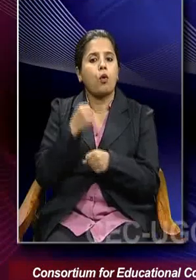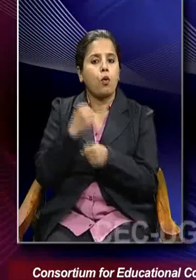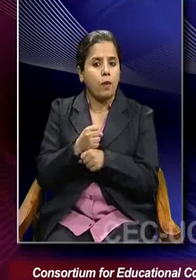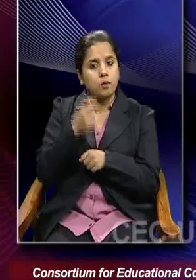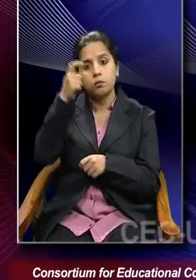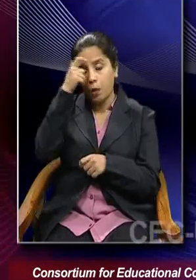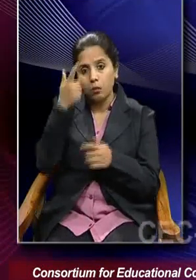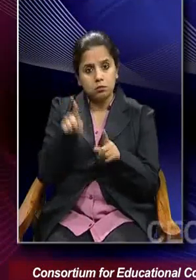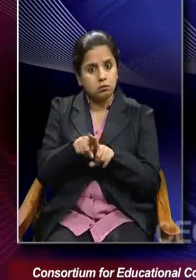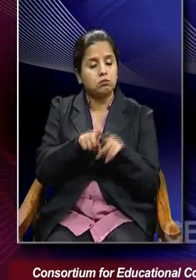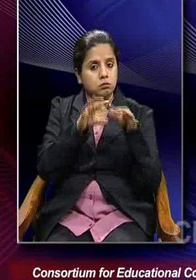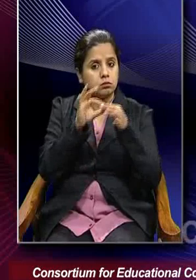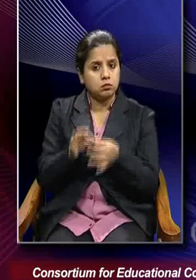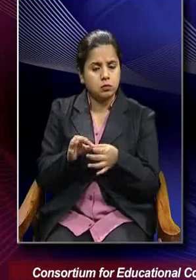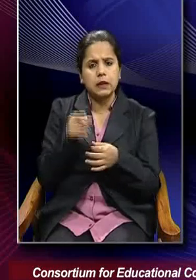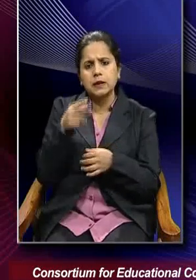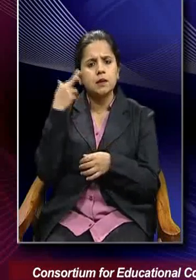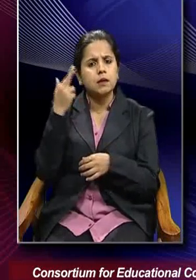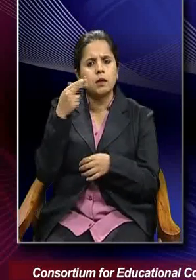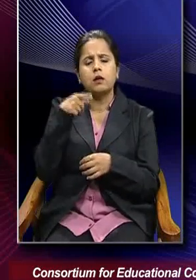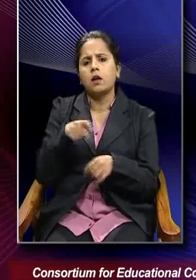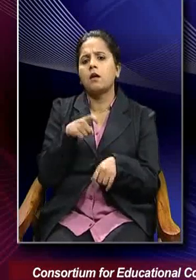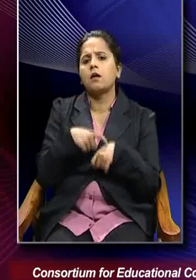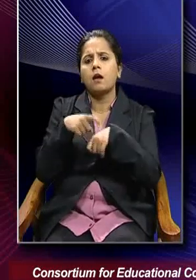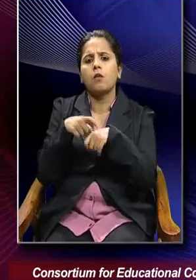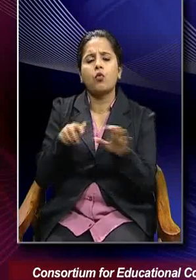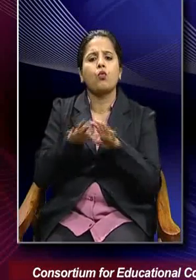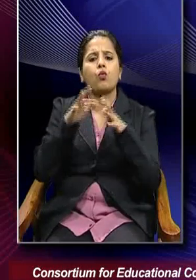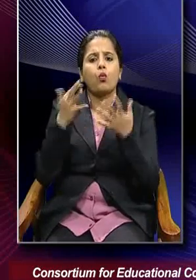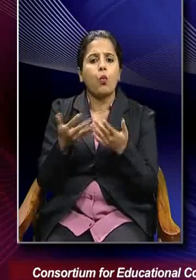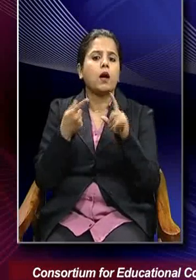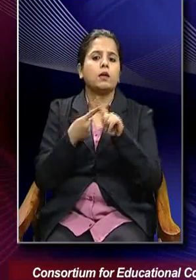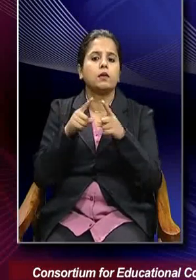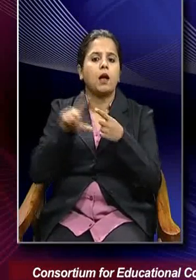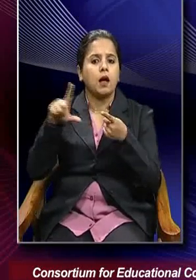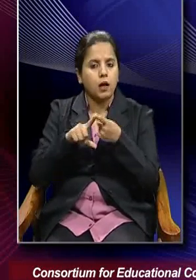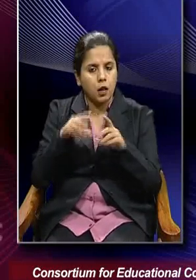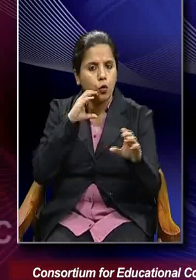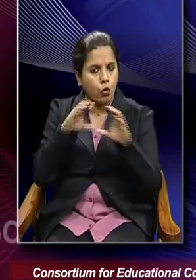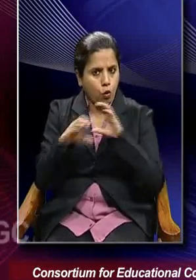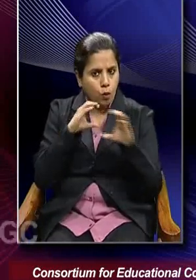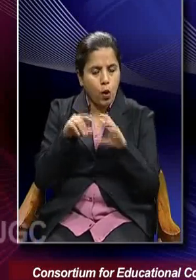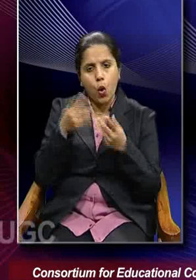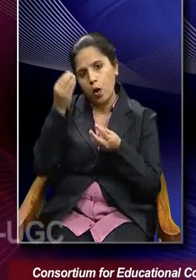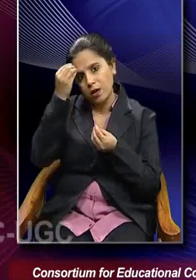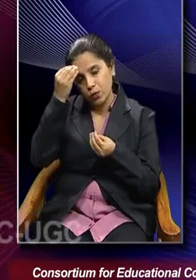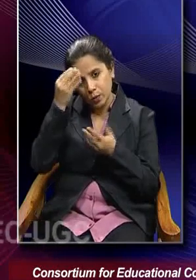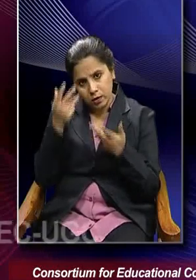issues. So therefore, the occasion of World Telecommunication and